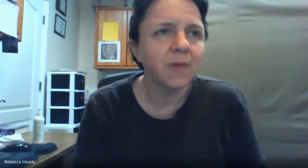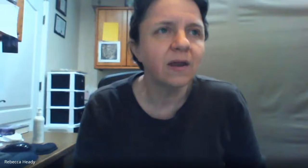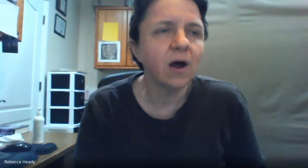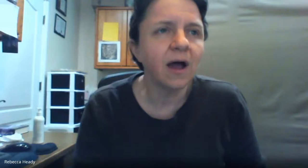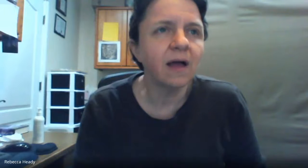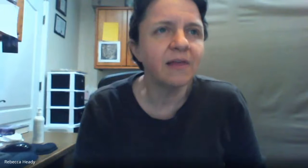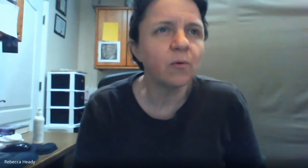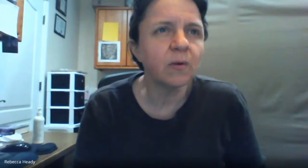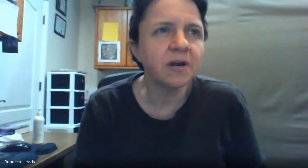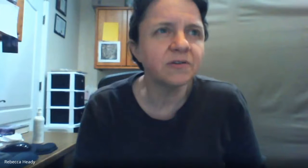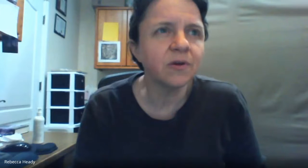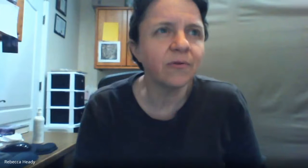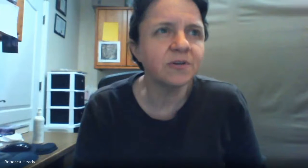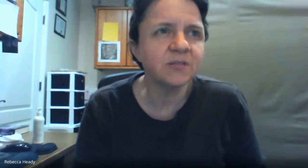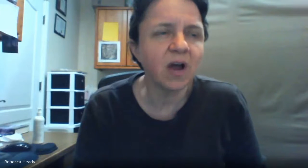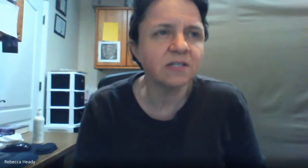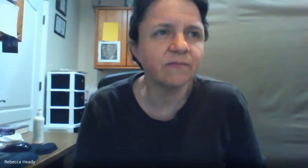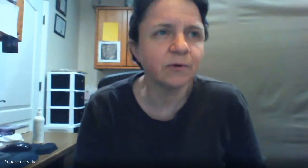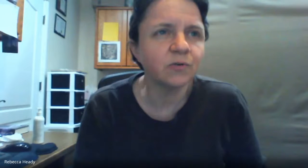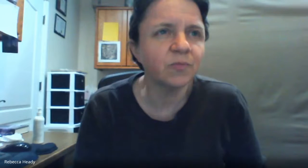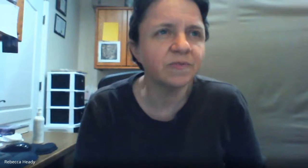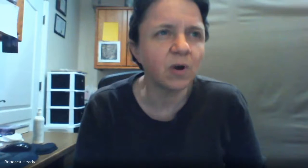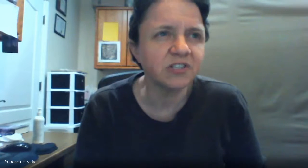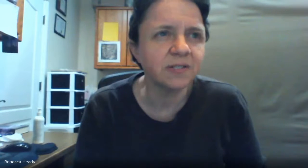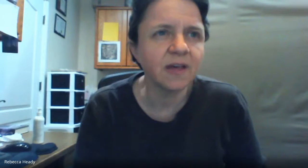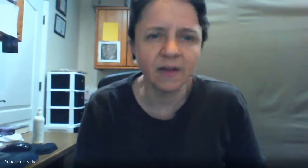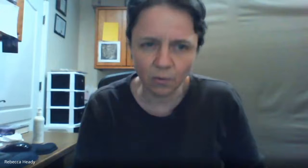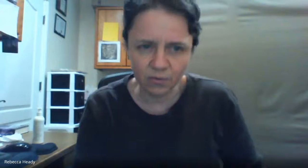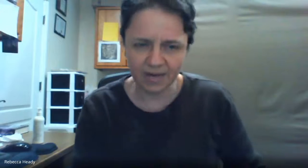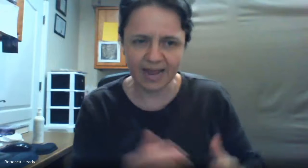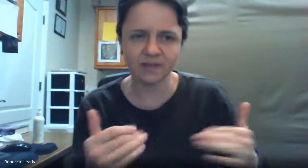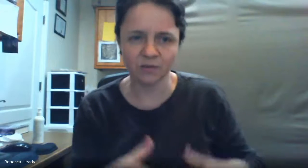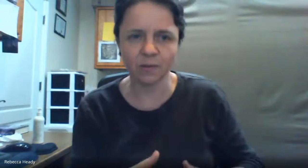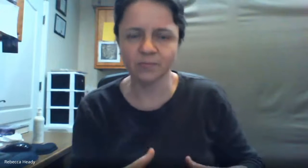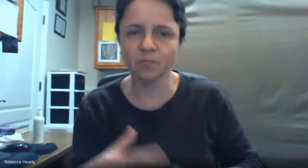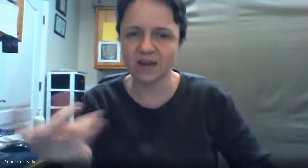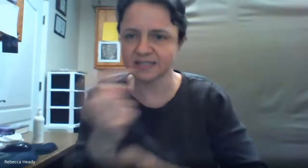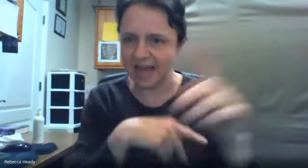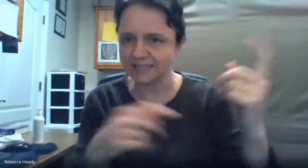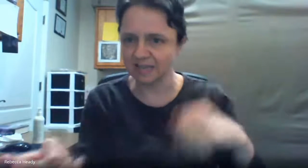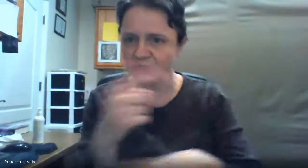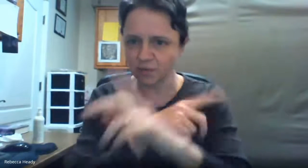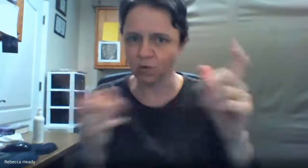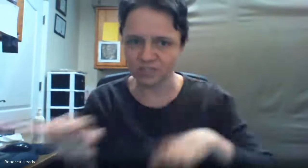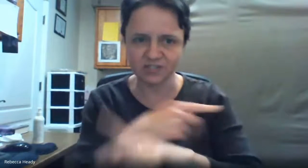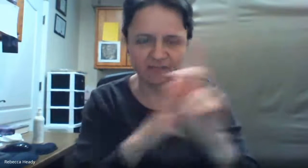And I think what I want to do is go through and just practice the first group of questions and then go through and answer them. So practice asking each other the questions and